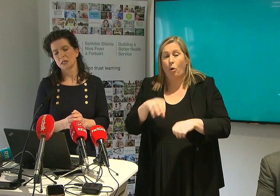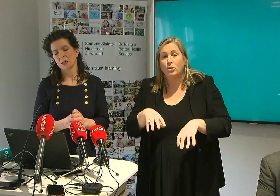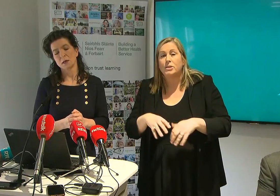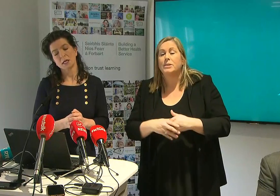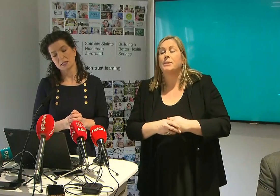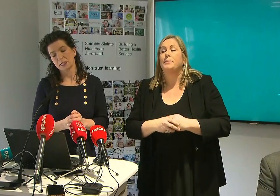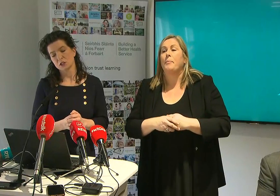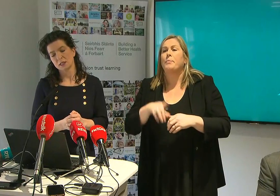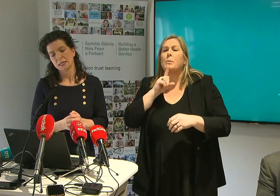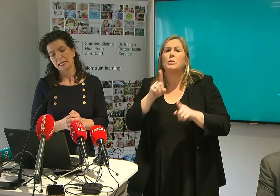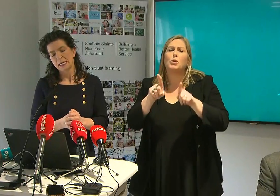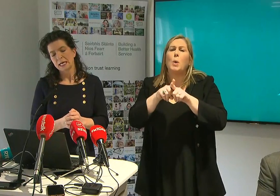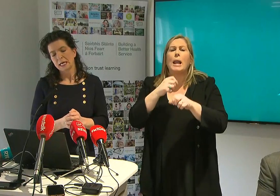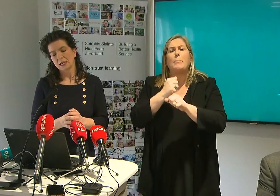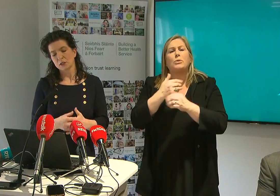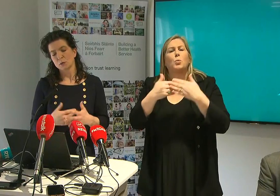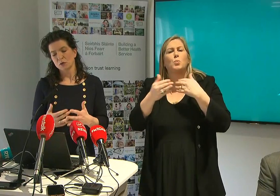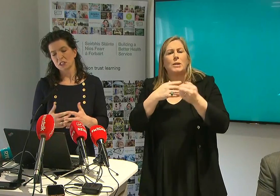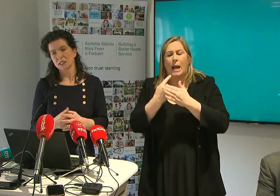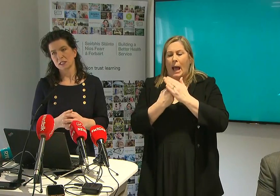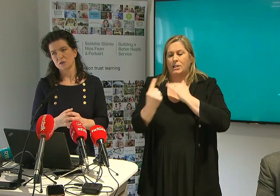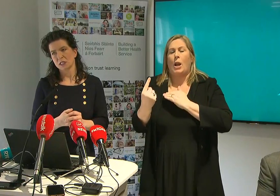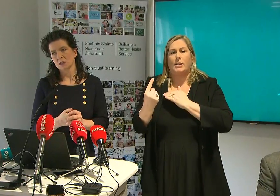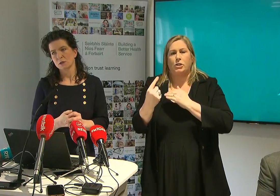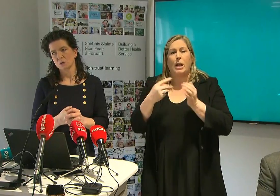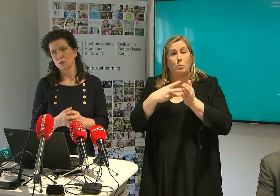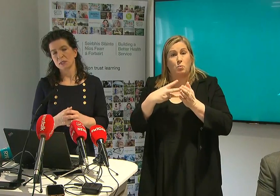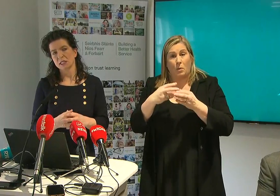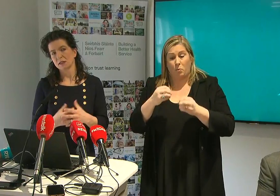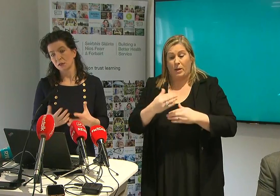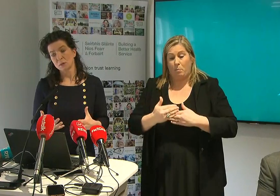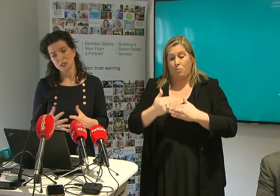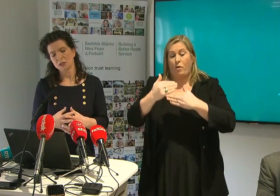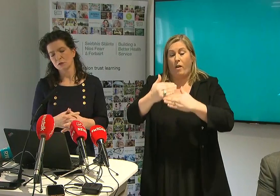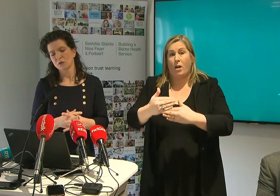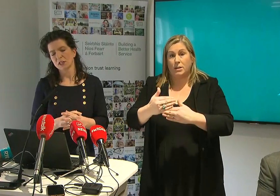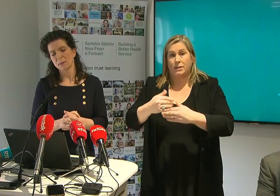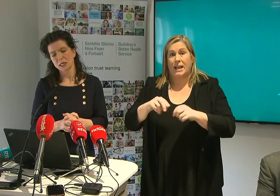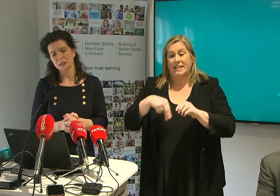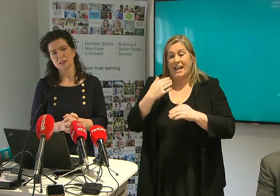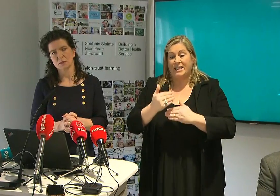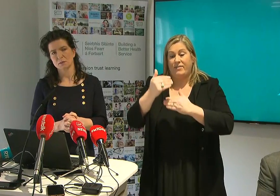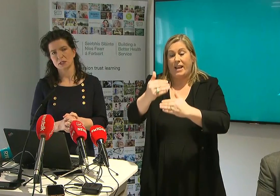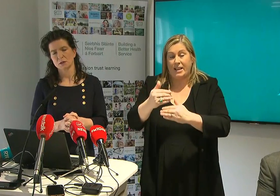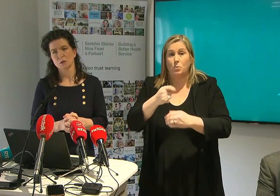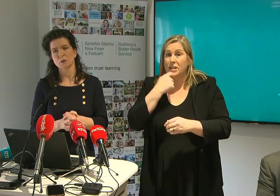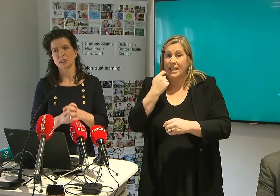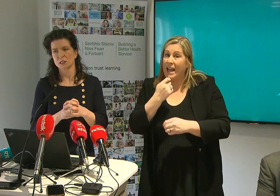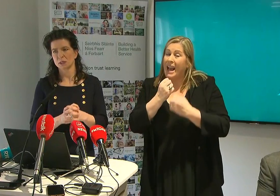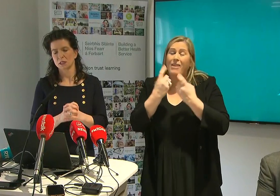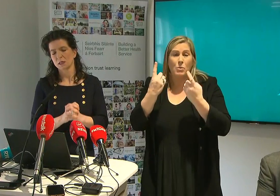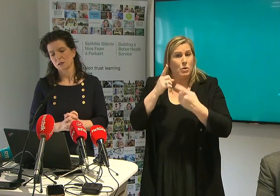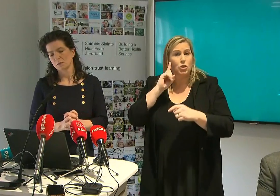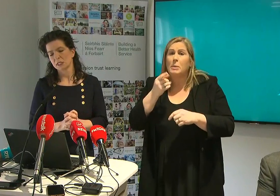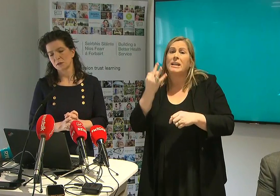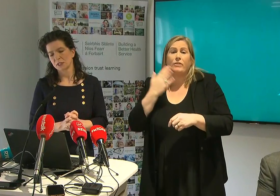about isolation. And as we move into the next phase, we will be saying that everybody, even with very mild symptoms, will need